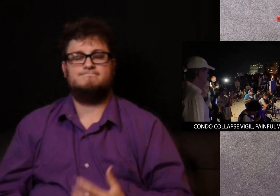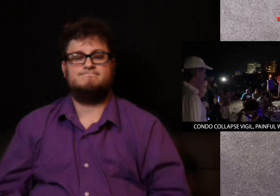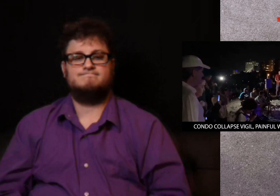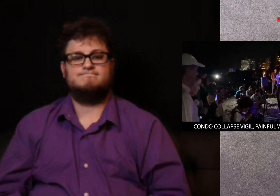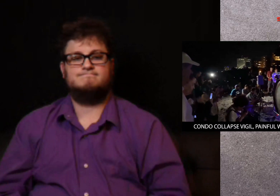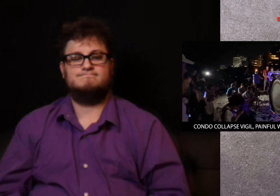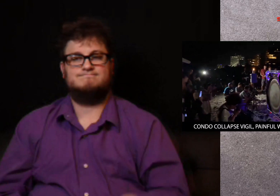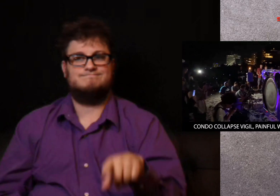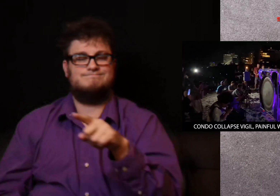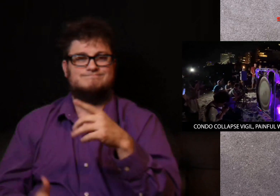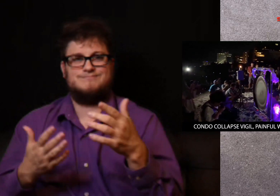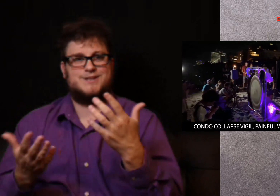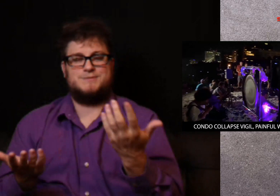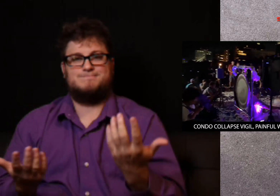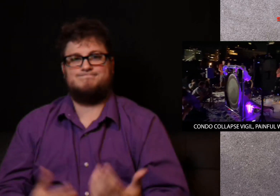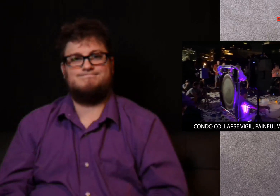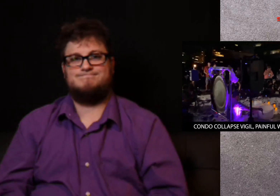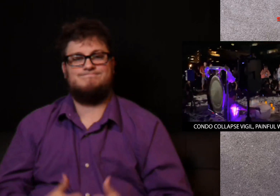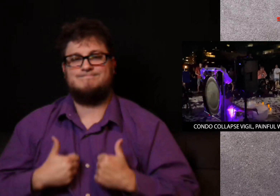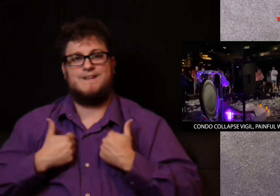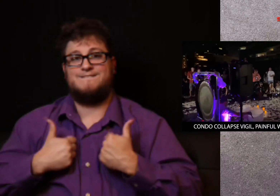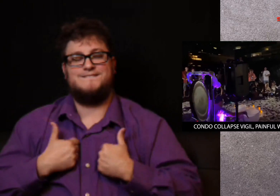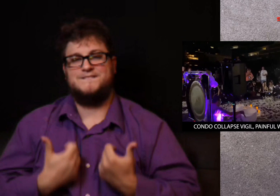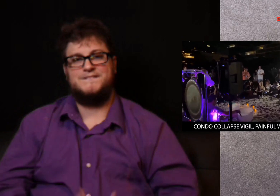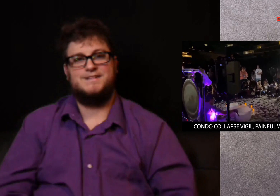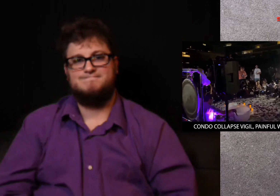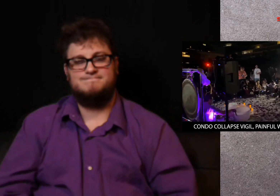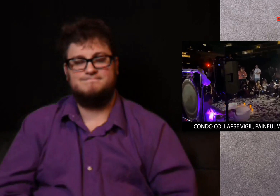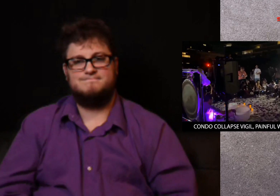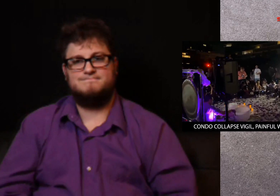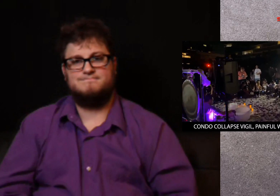that their loved ones may be gone.